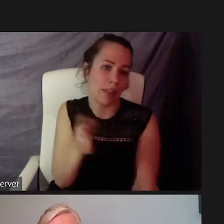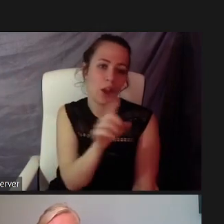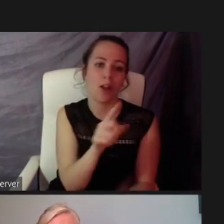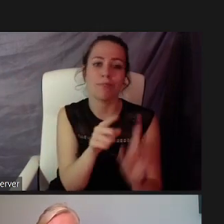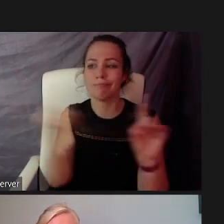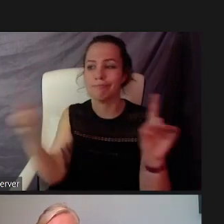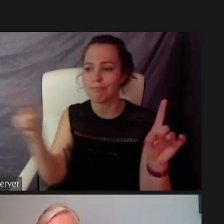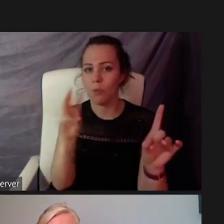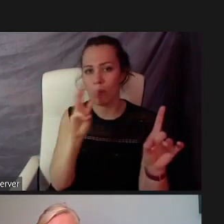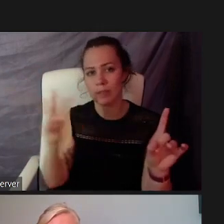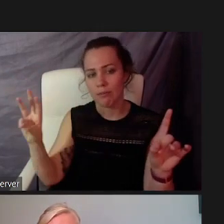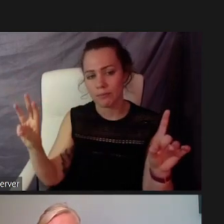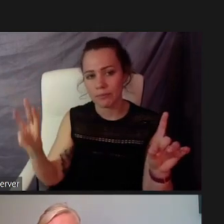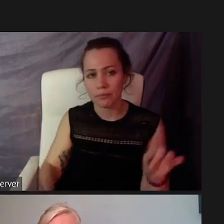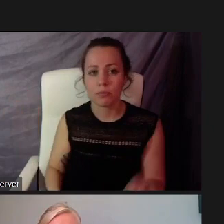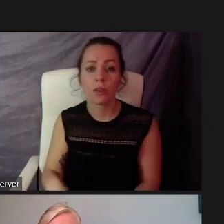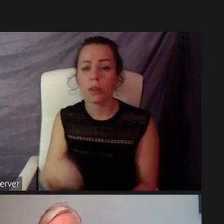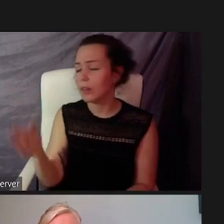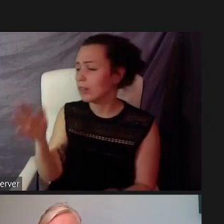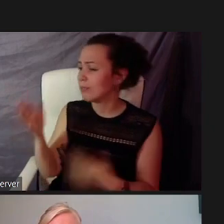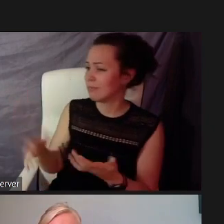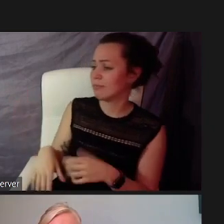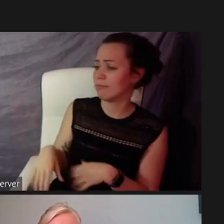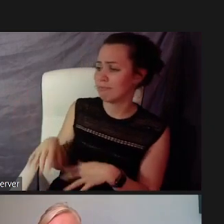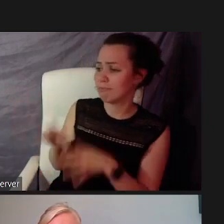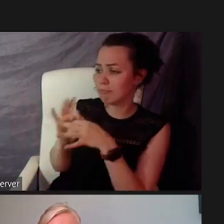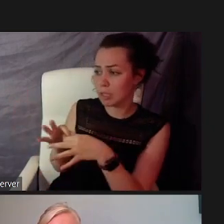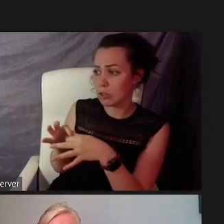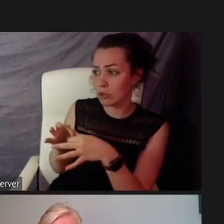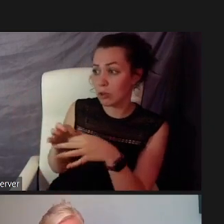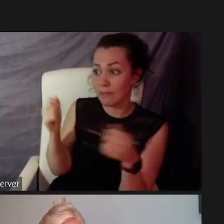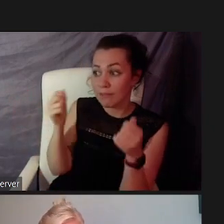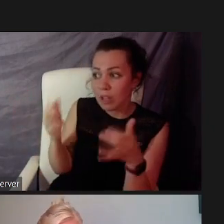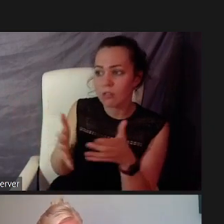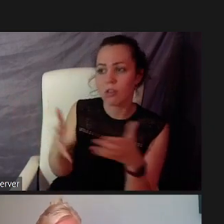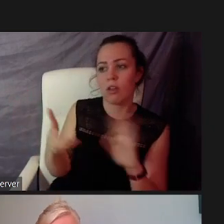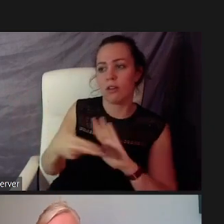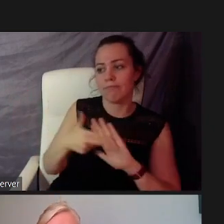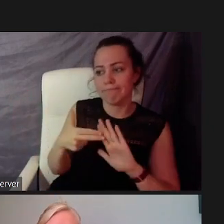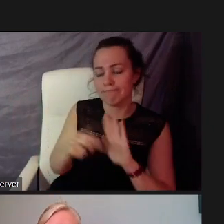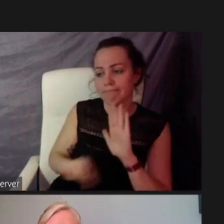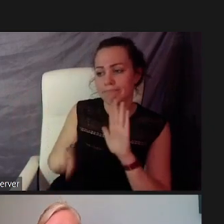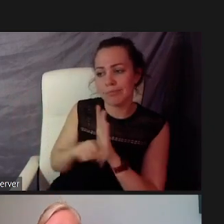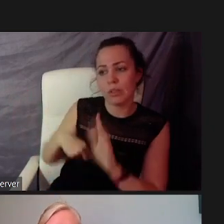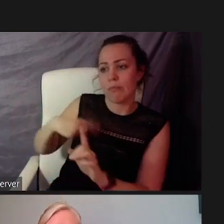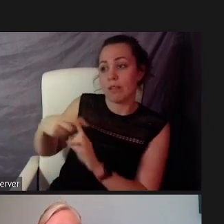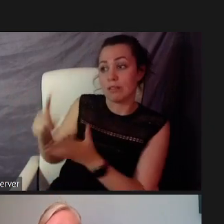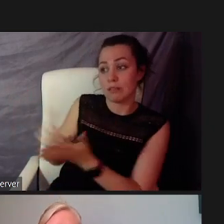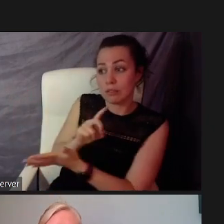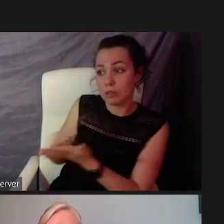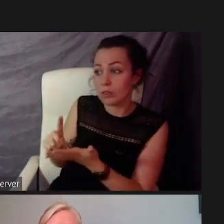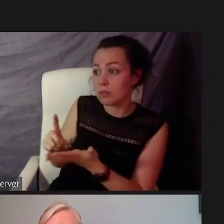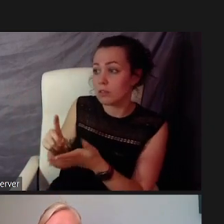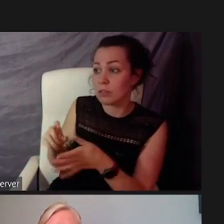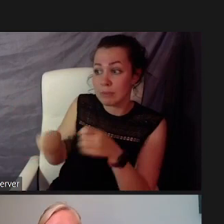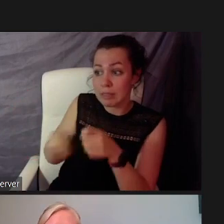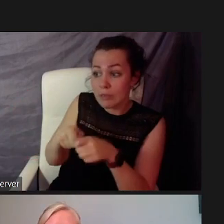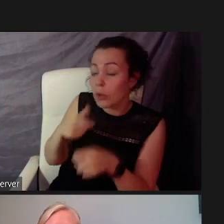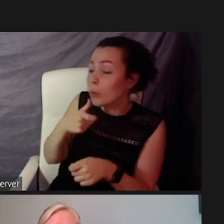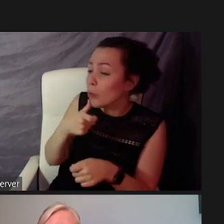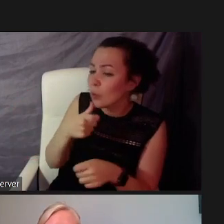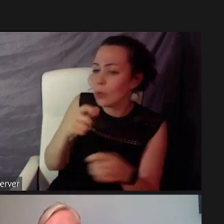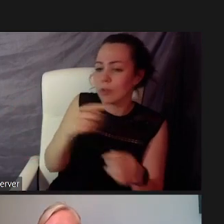Aisha, other than fear, there's also a lot of discrimination and stigma, particularly affecting the Chinese population